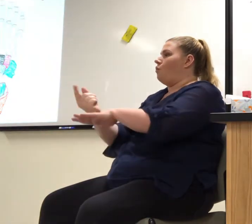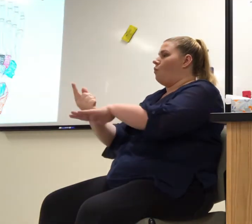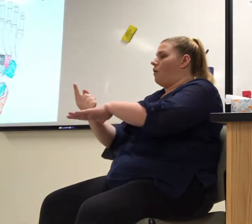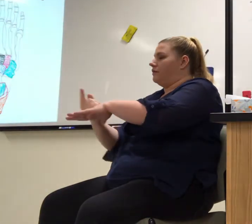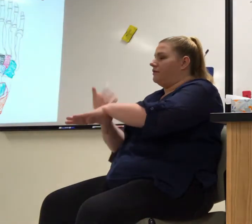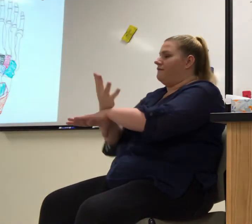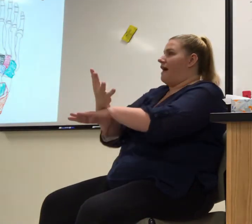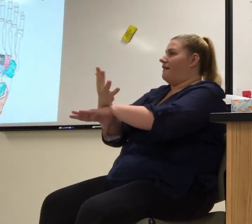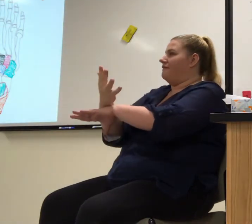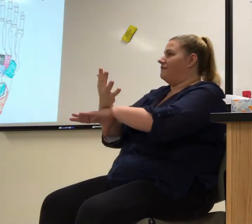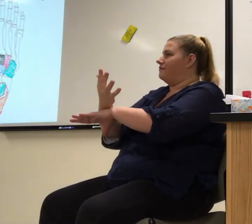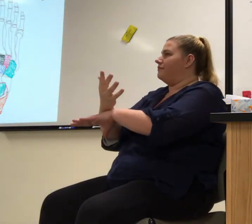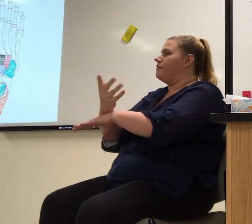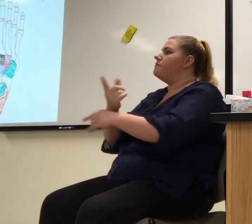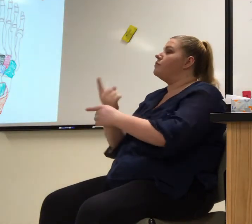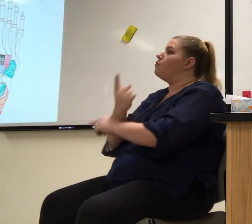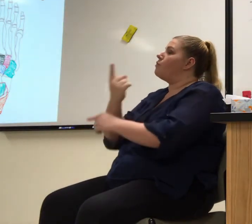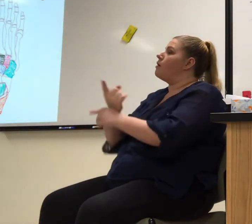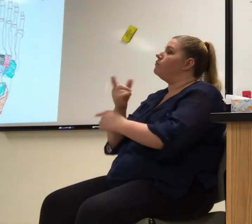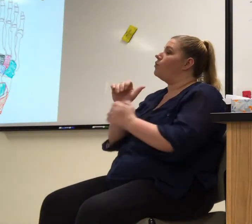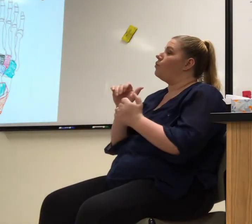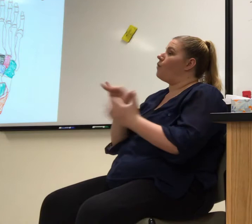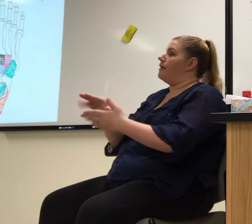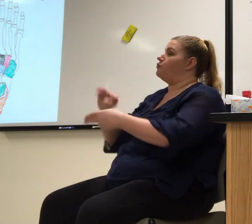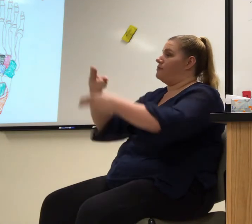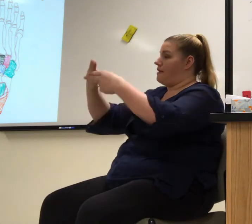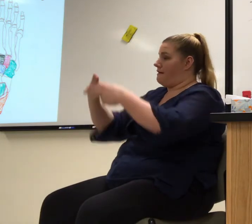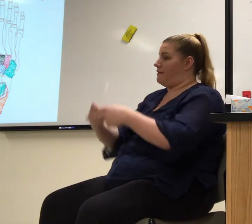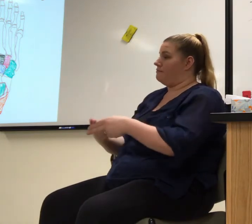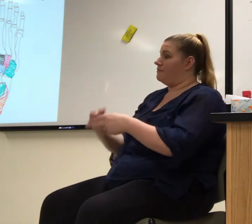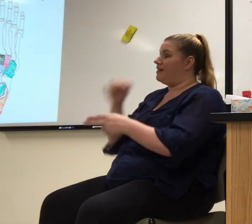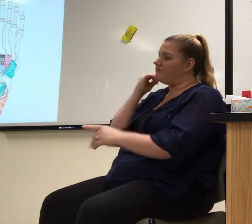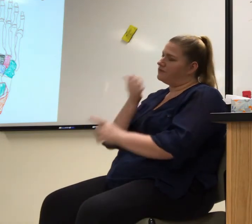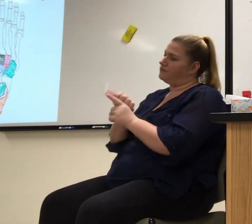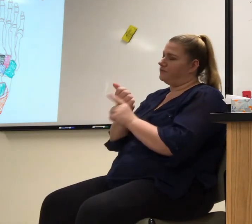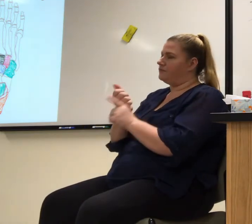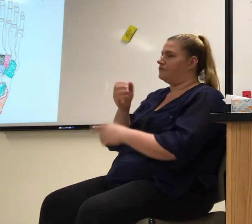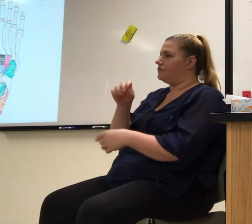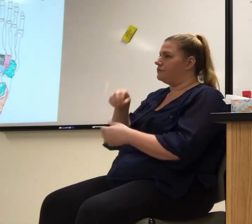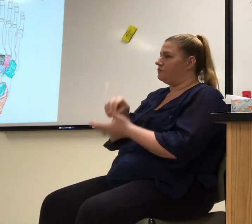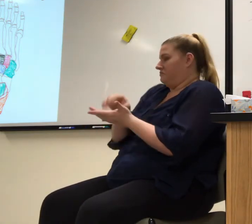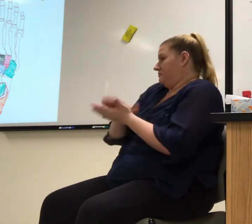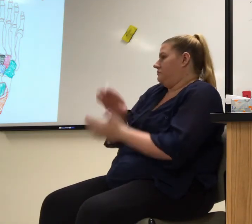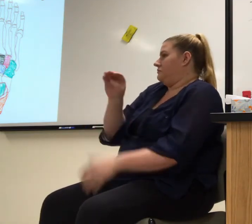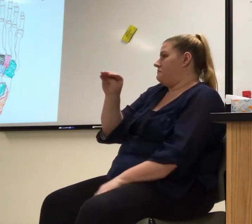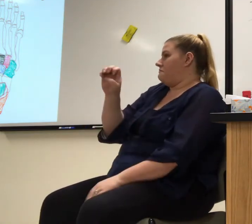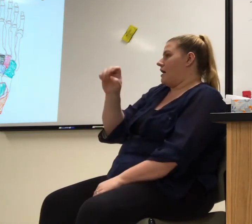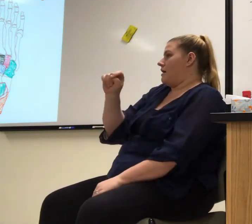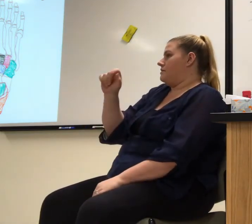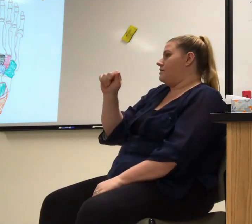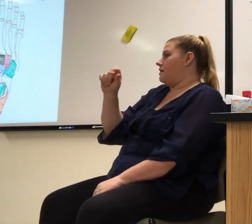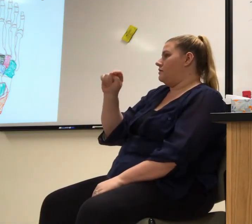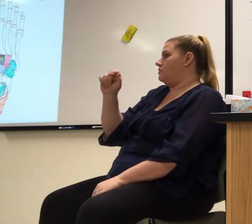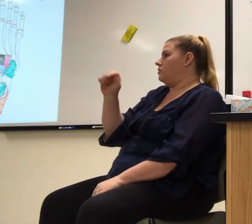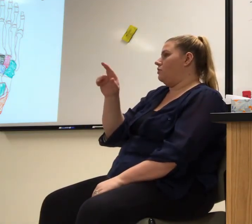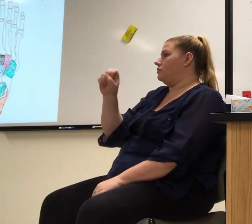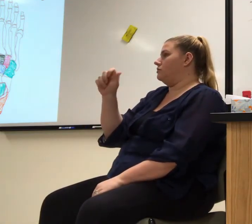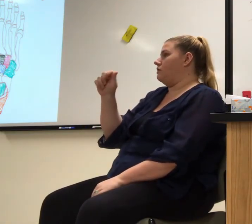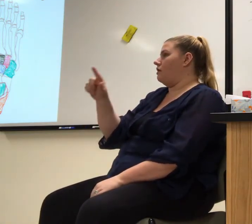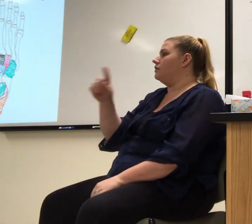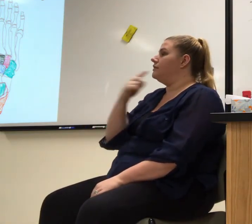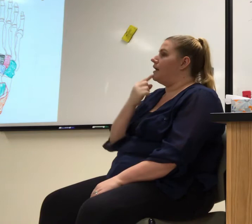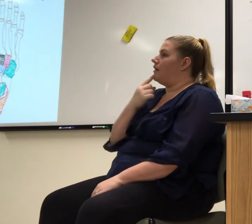The proper way to name it is, well, if it's a metatarsal, to put metatarsal, let's specify which one of the 5. For